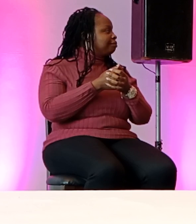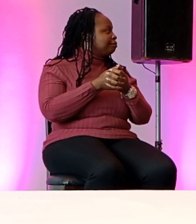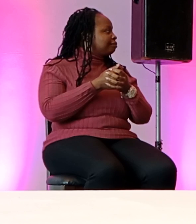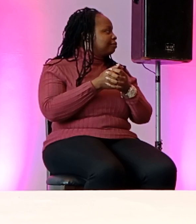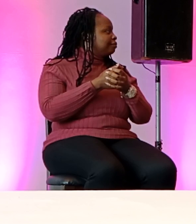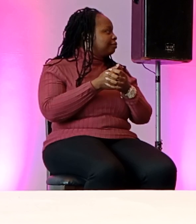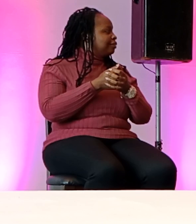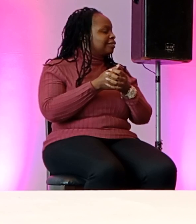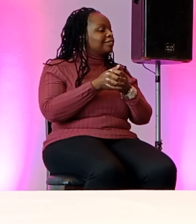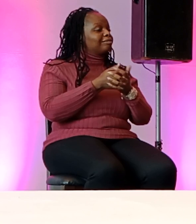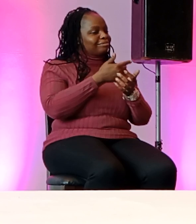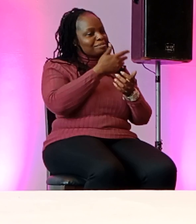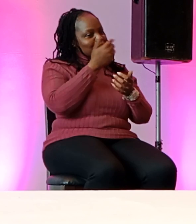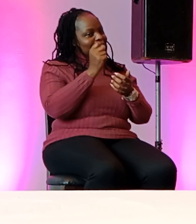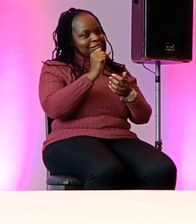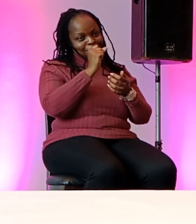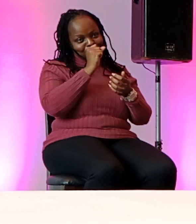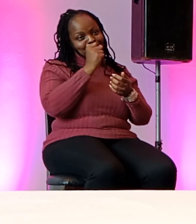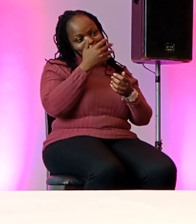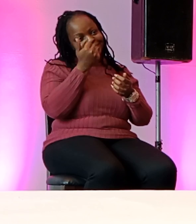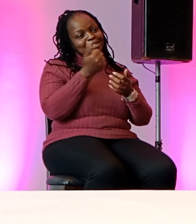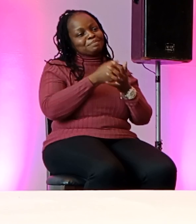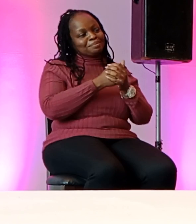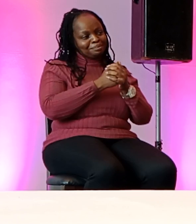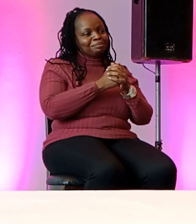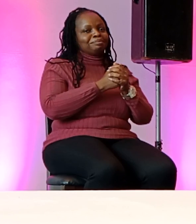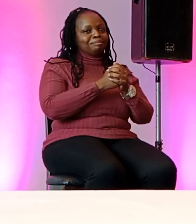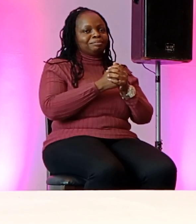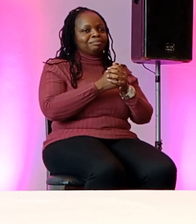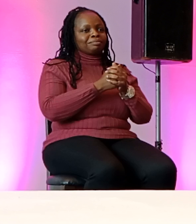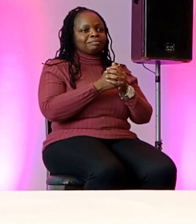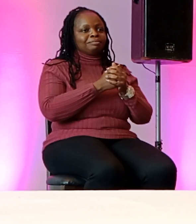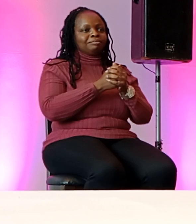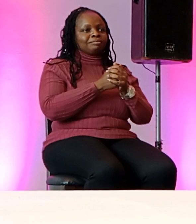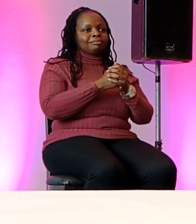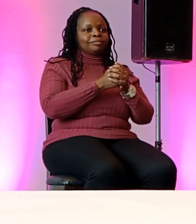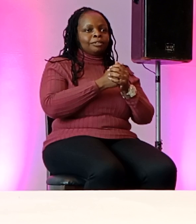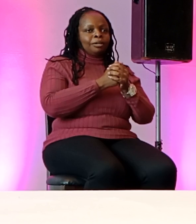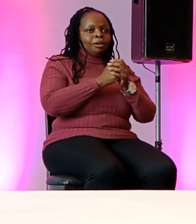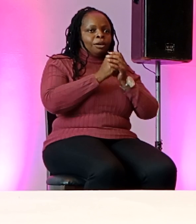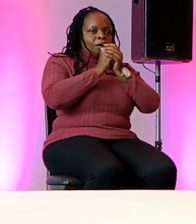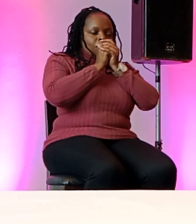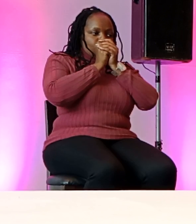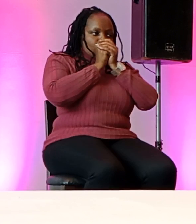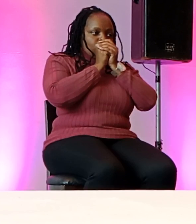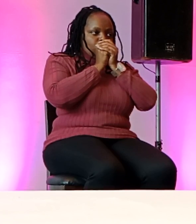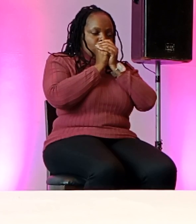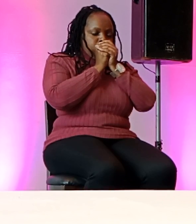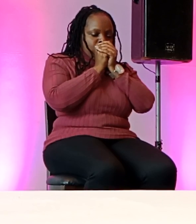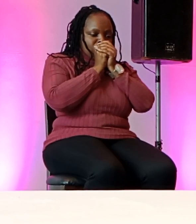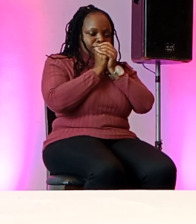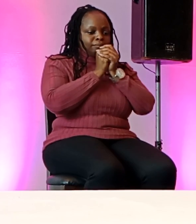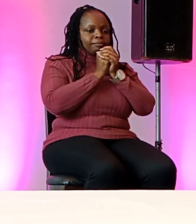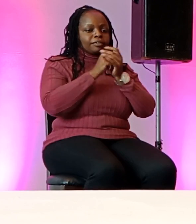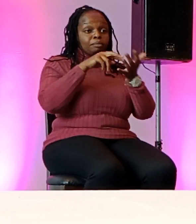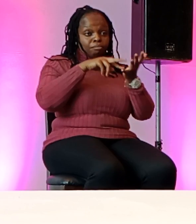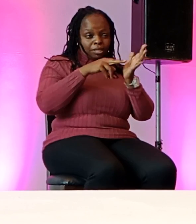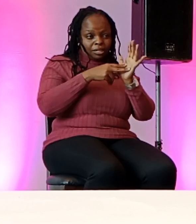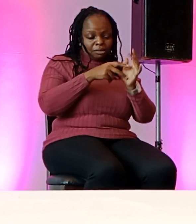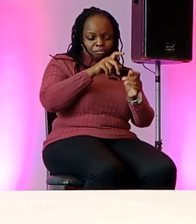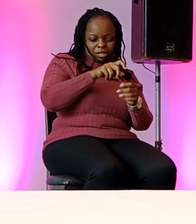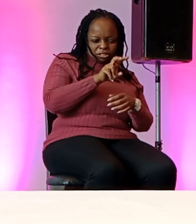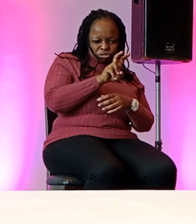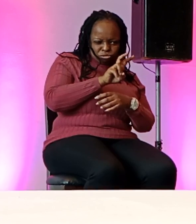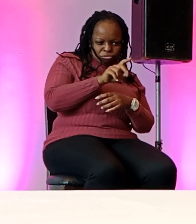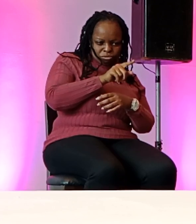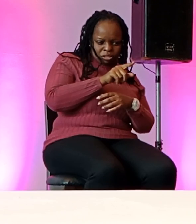Is this any better? Okay. So this is what we must be looking out for. Who will look